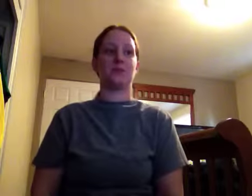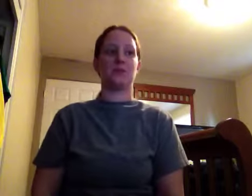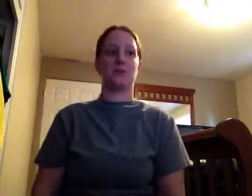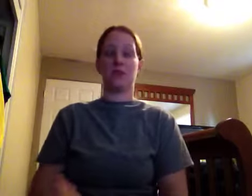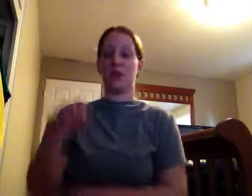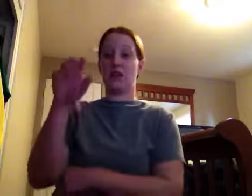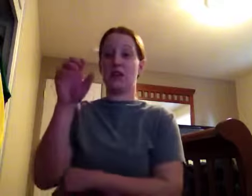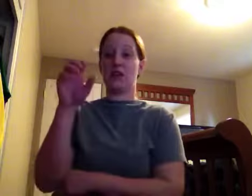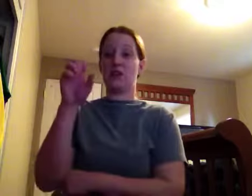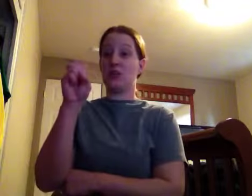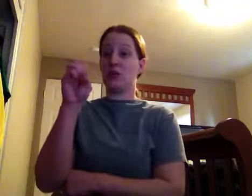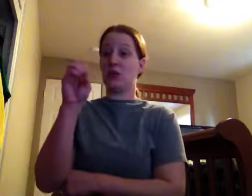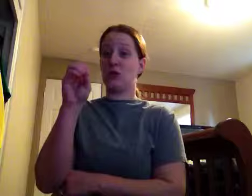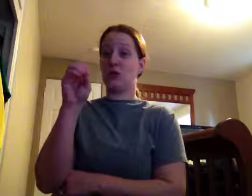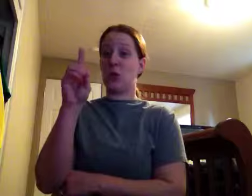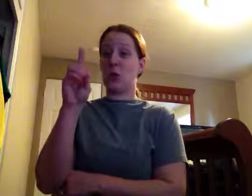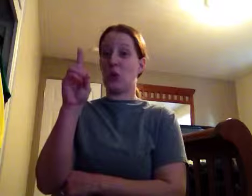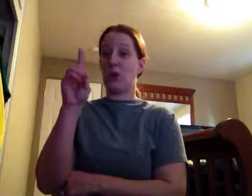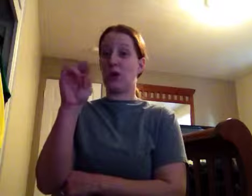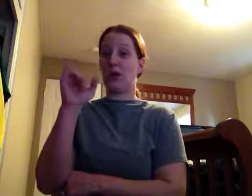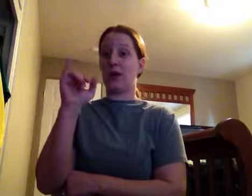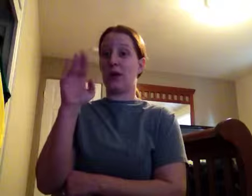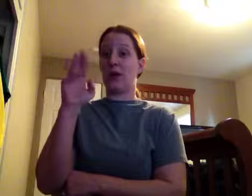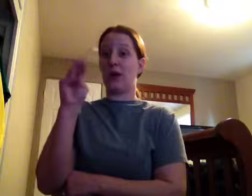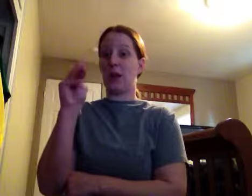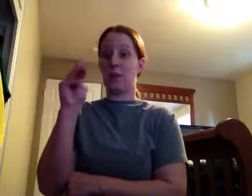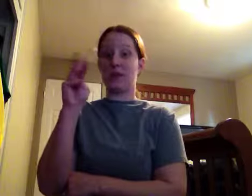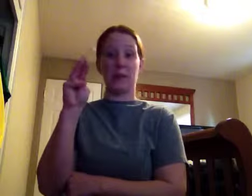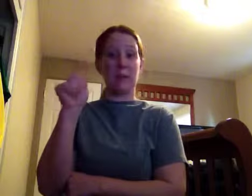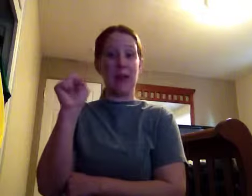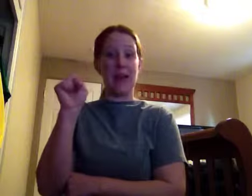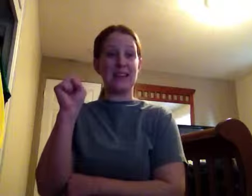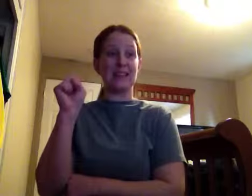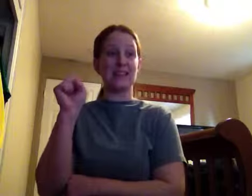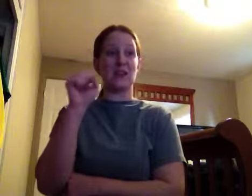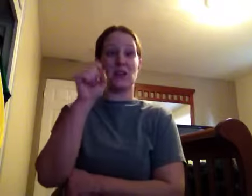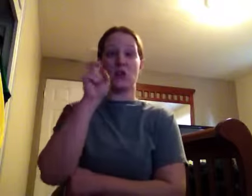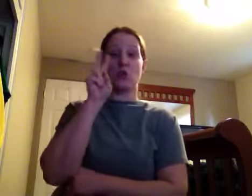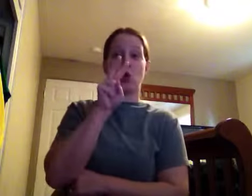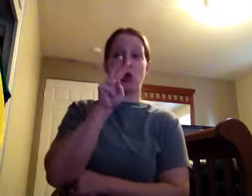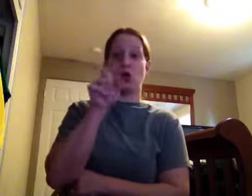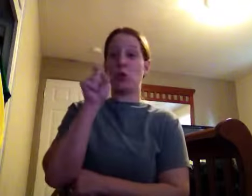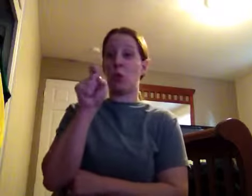on the periodic table is 22.99 grams. And chlorine's mass is